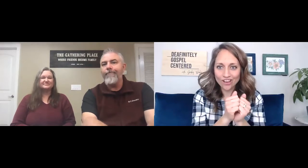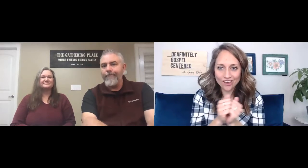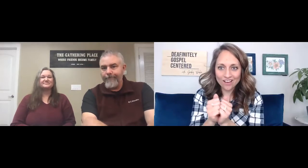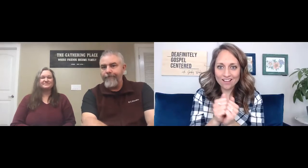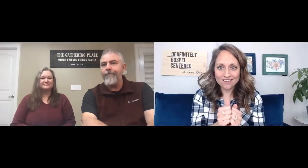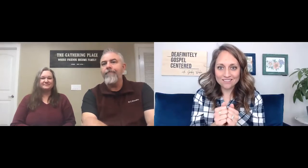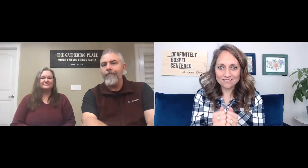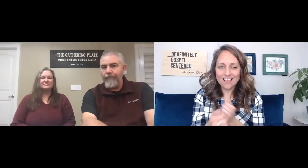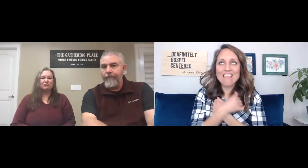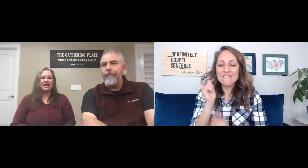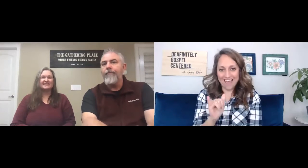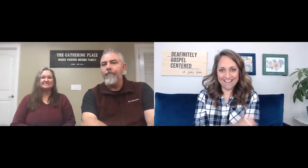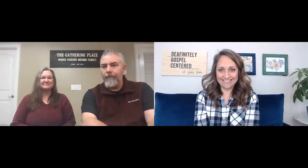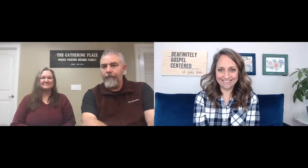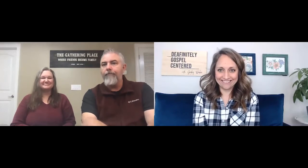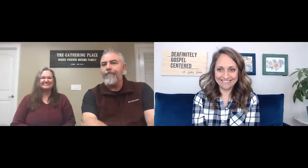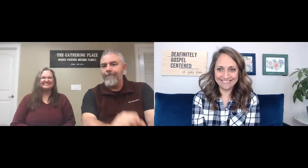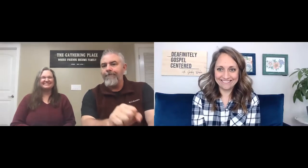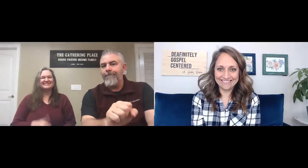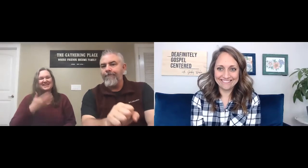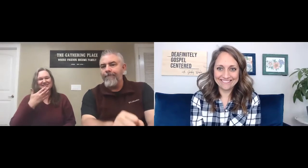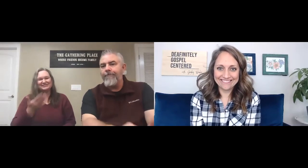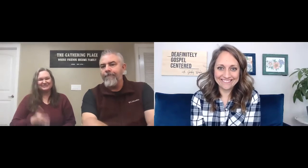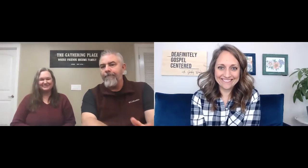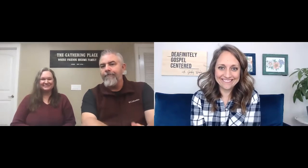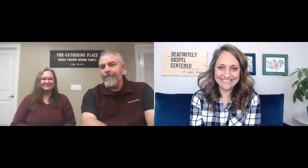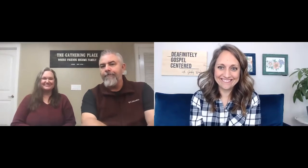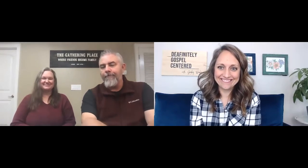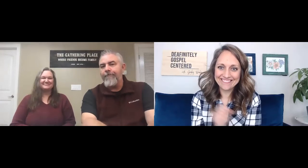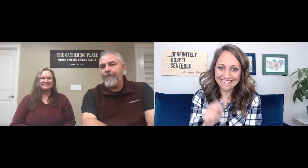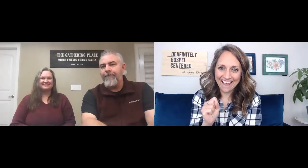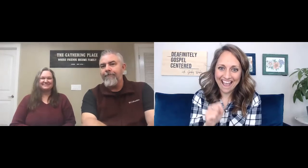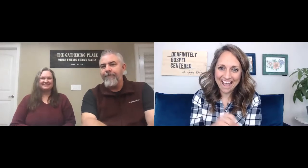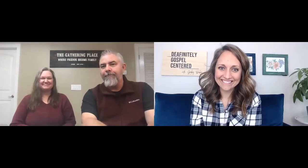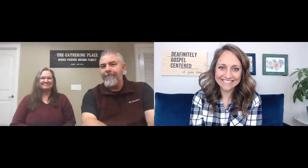together. I just love that. Yeah, thank you. Yeah.